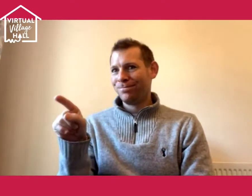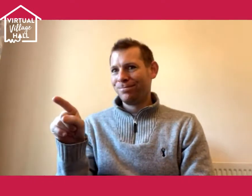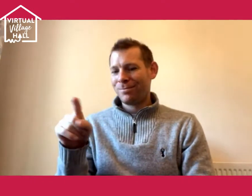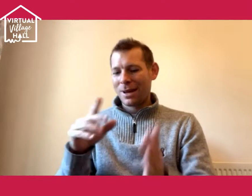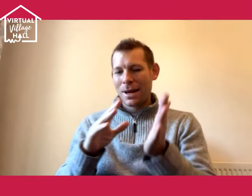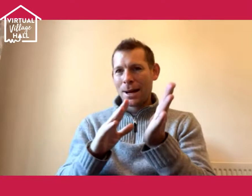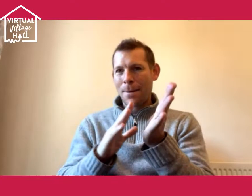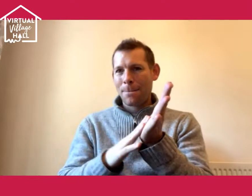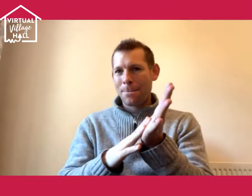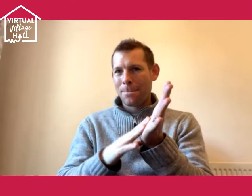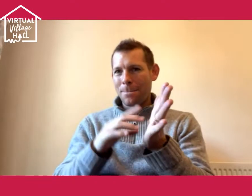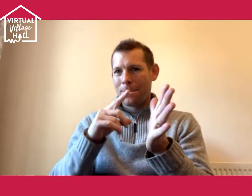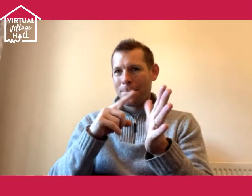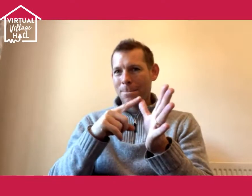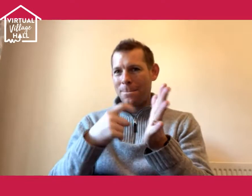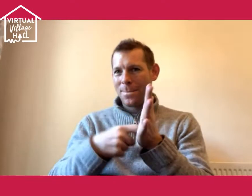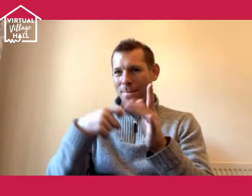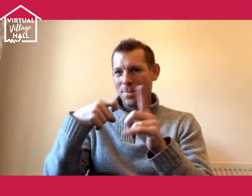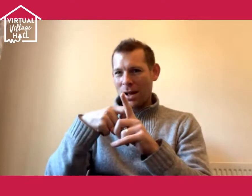And we'll also describe Mark fully as well.